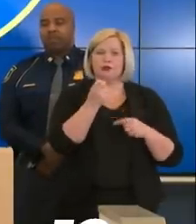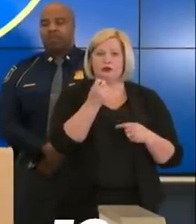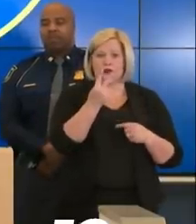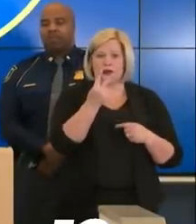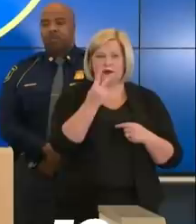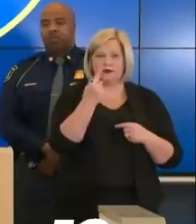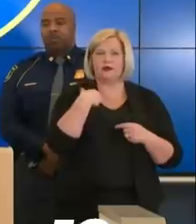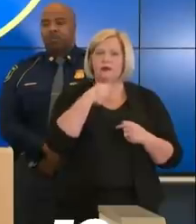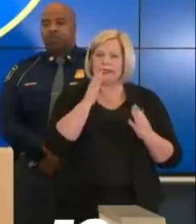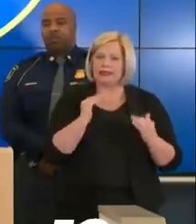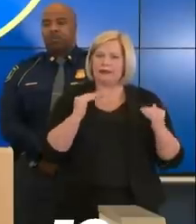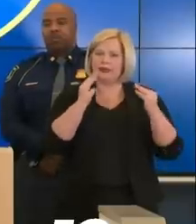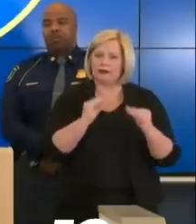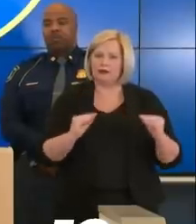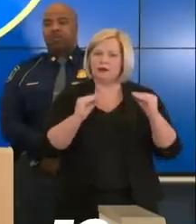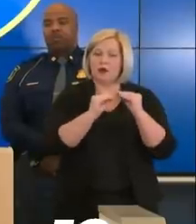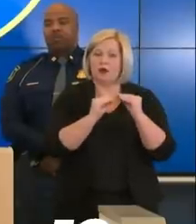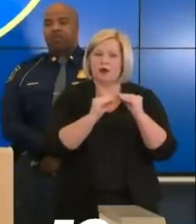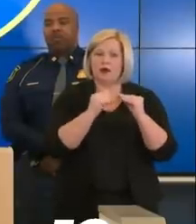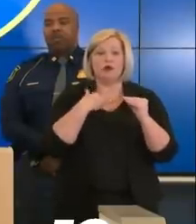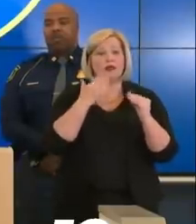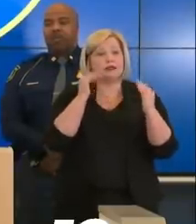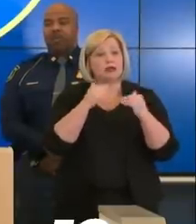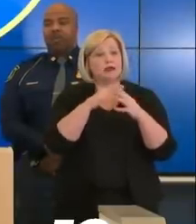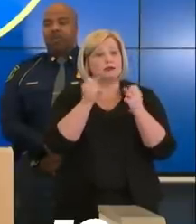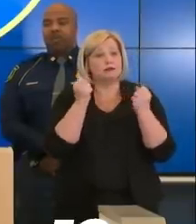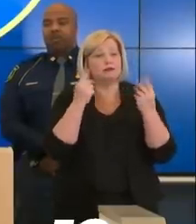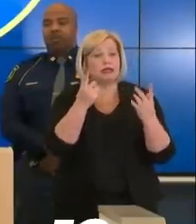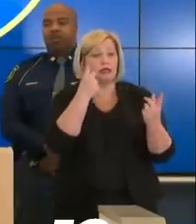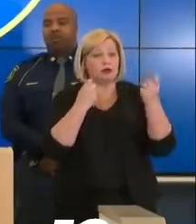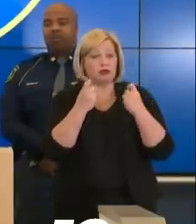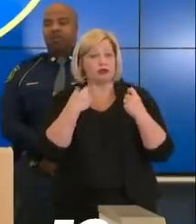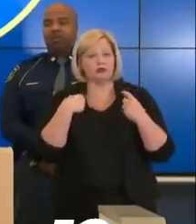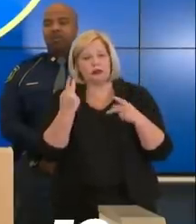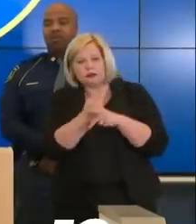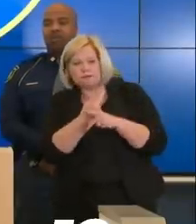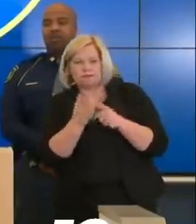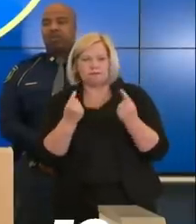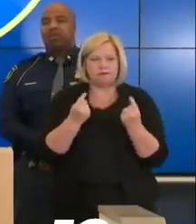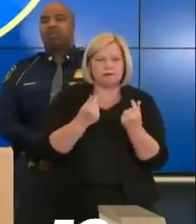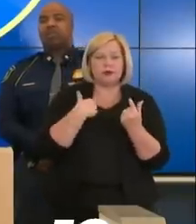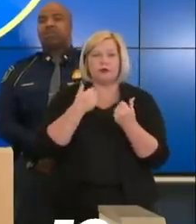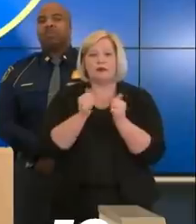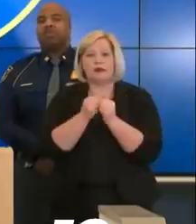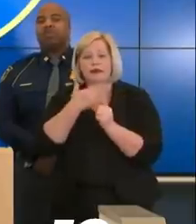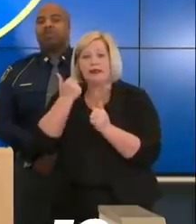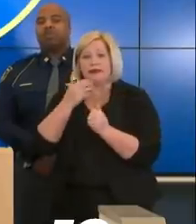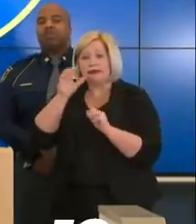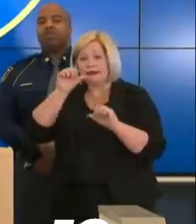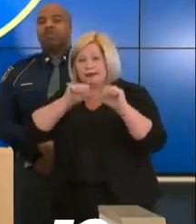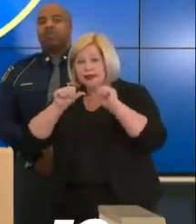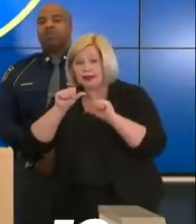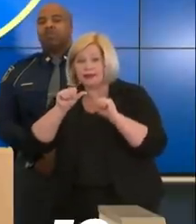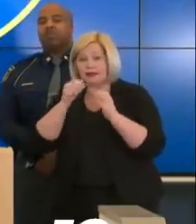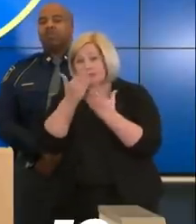more to come. We expect a lot of questions, and we are going to navigate this with the best science and facts and move swiftly